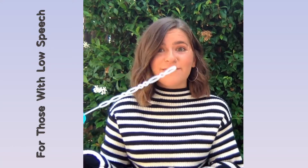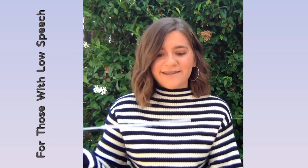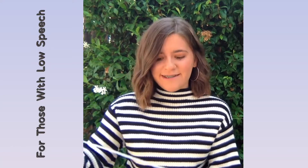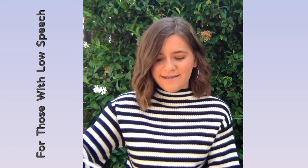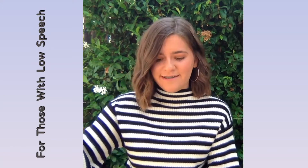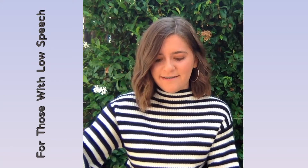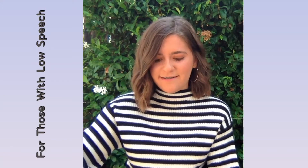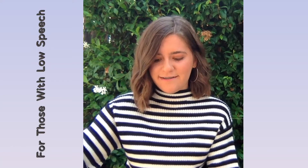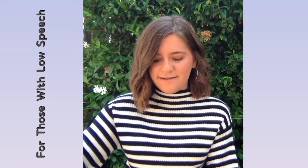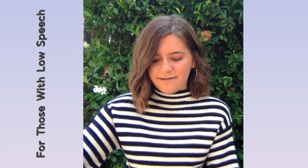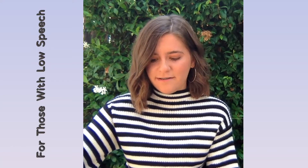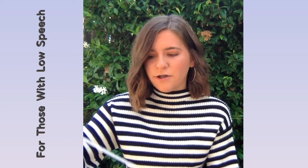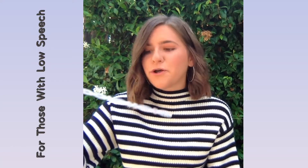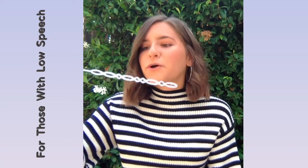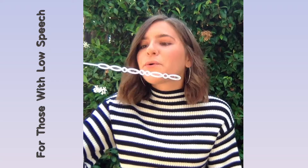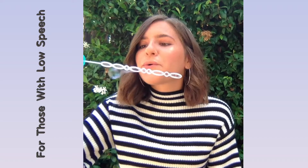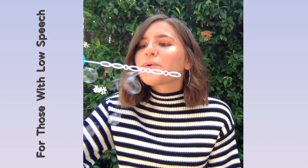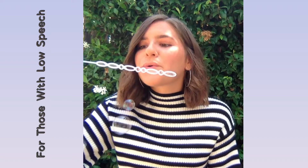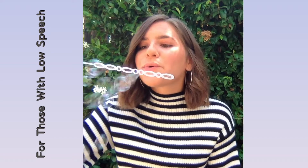Out.